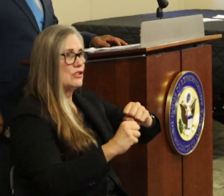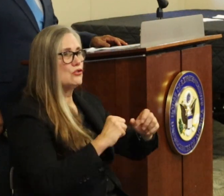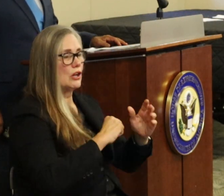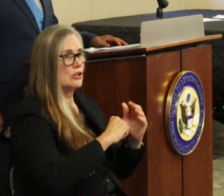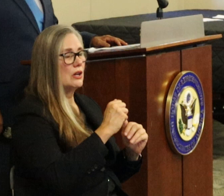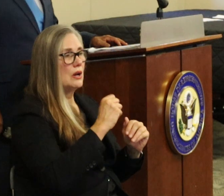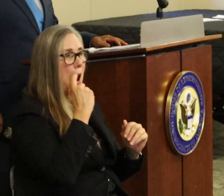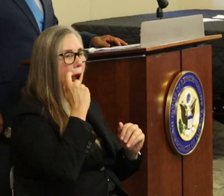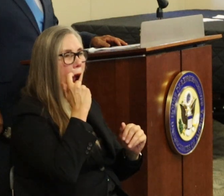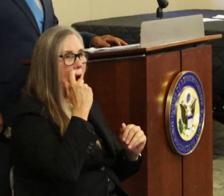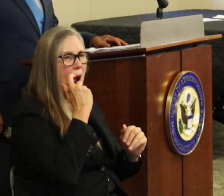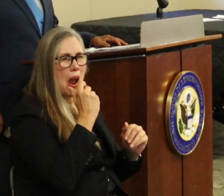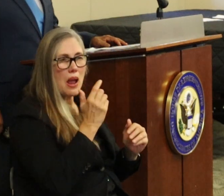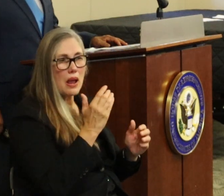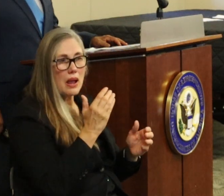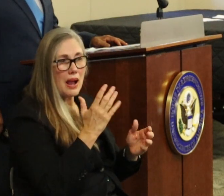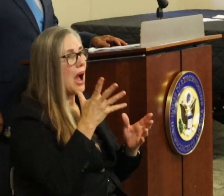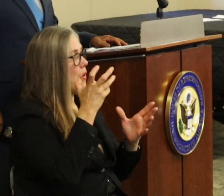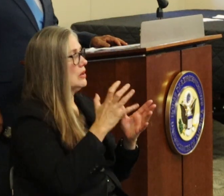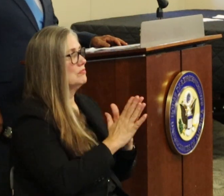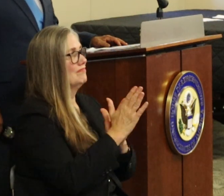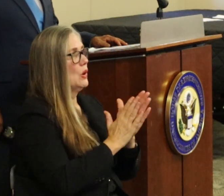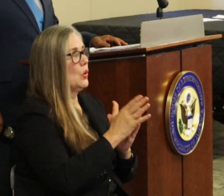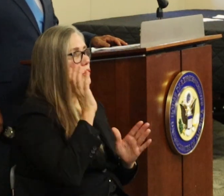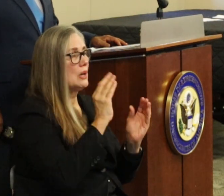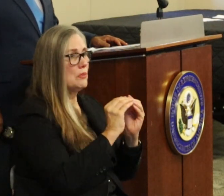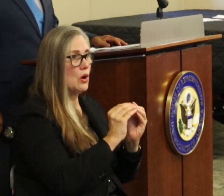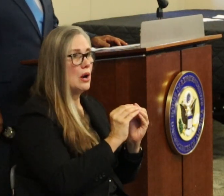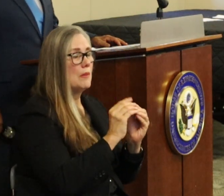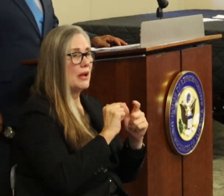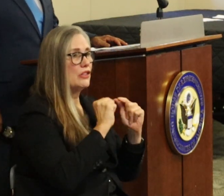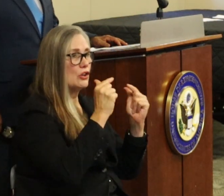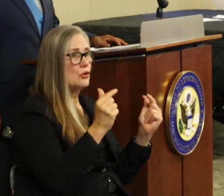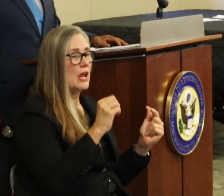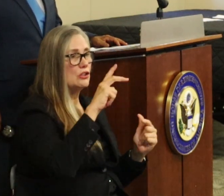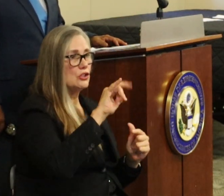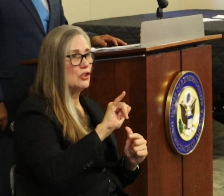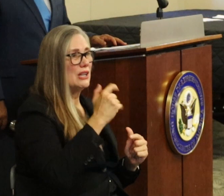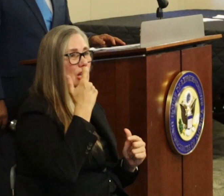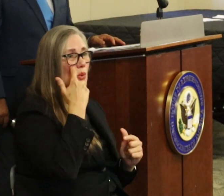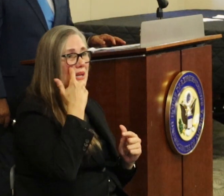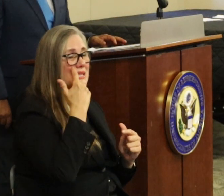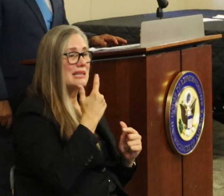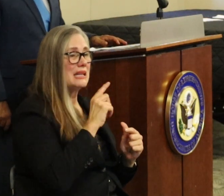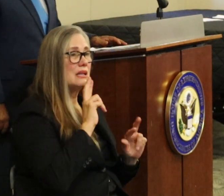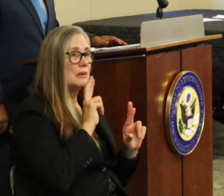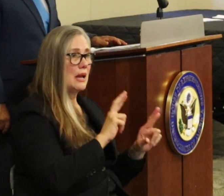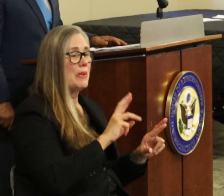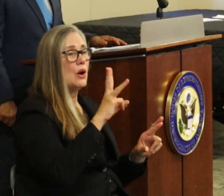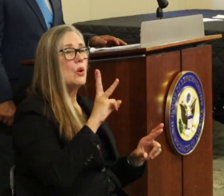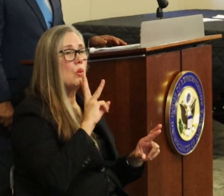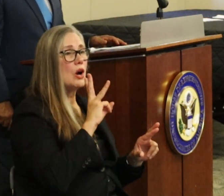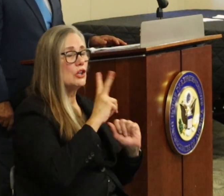been back long enough to dive in on all of these, but the grand jury has just recently released a report about our Water Conservation